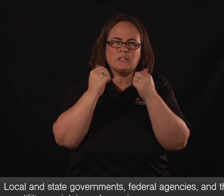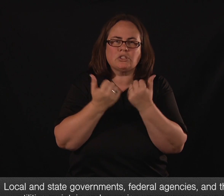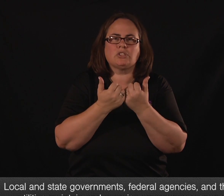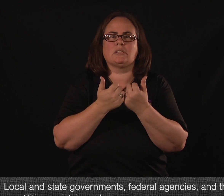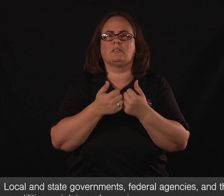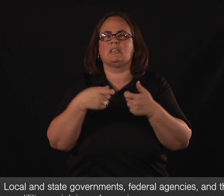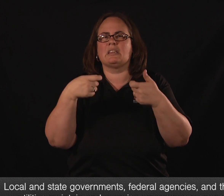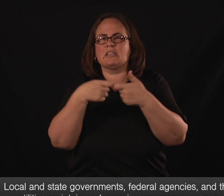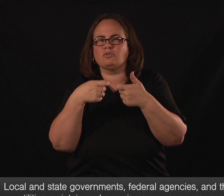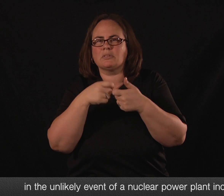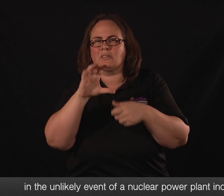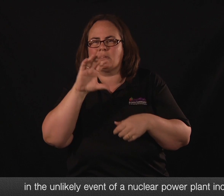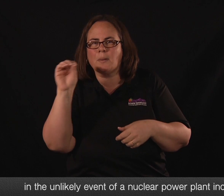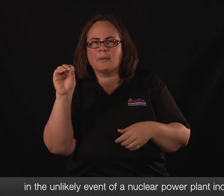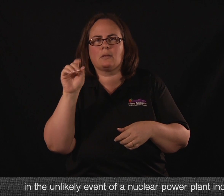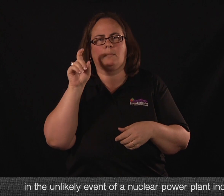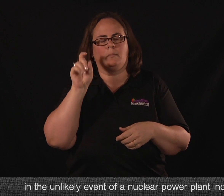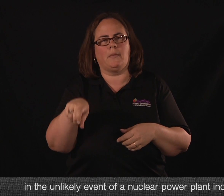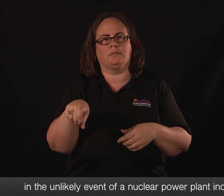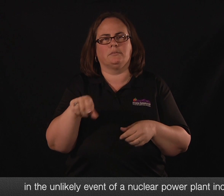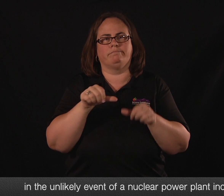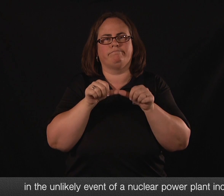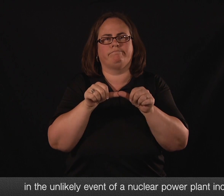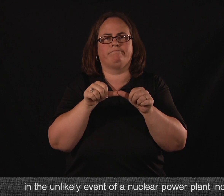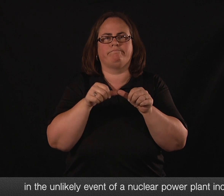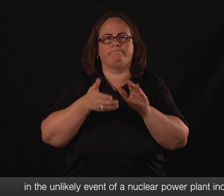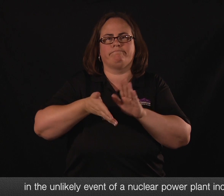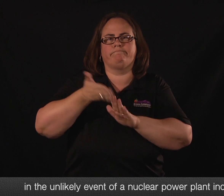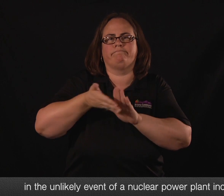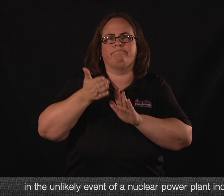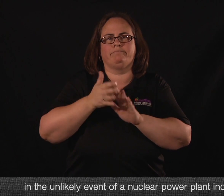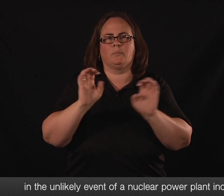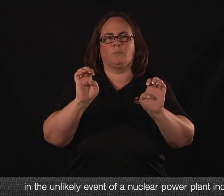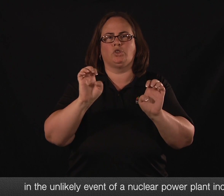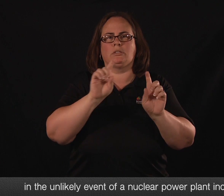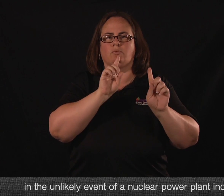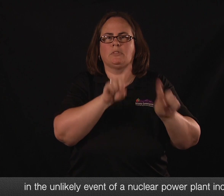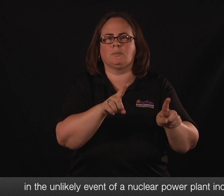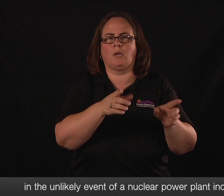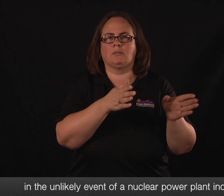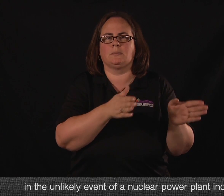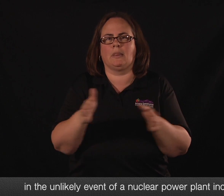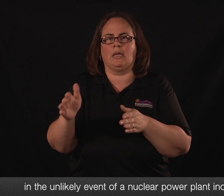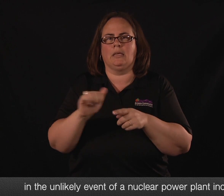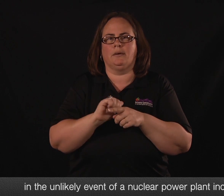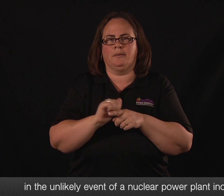emergency response plans in the unlikely event of a nuclear power plant incident.